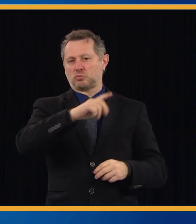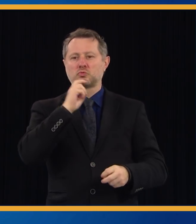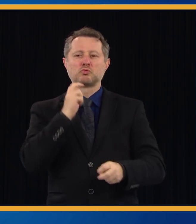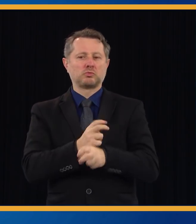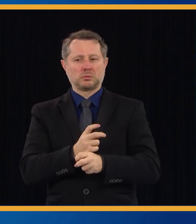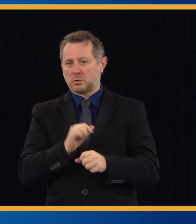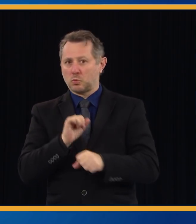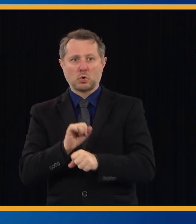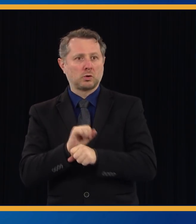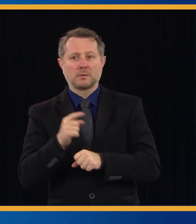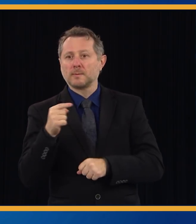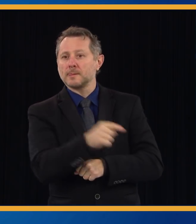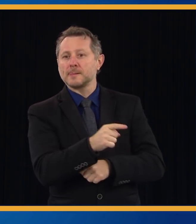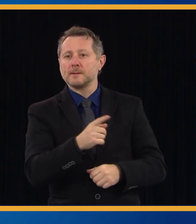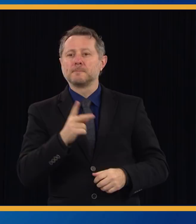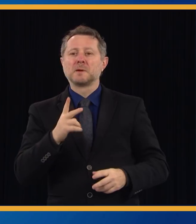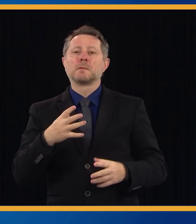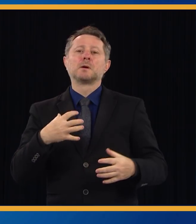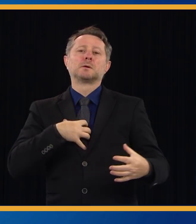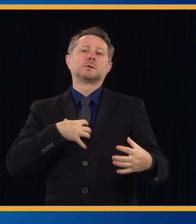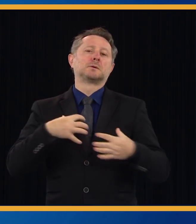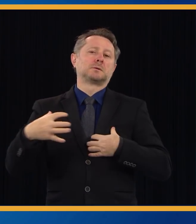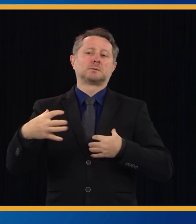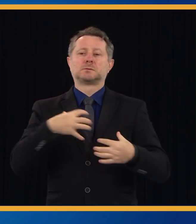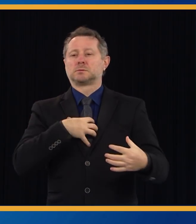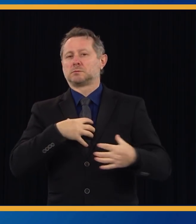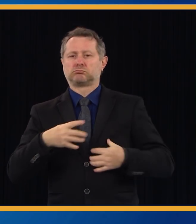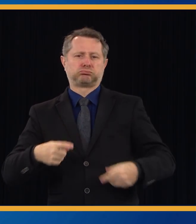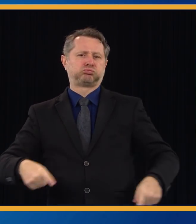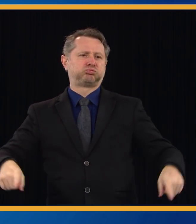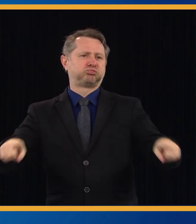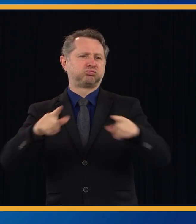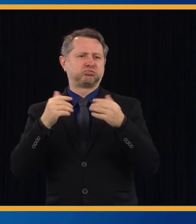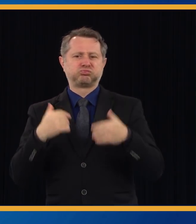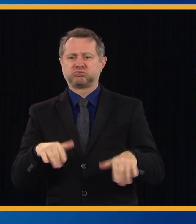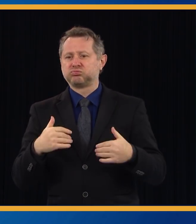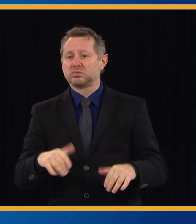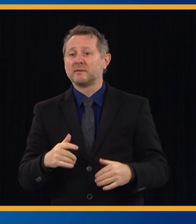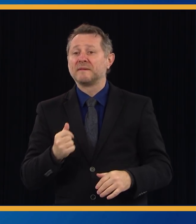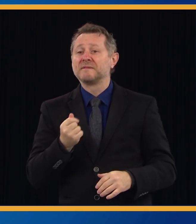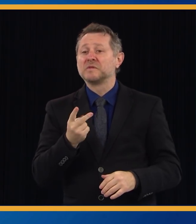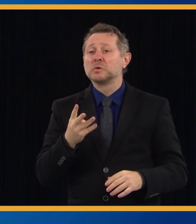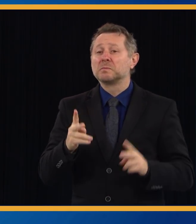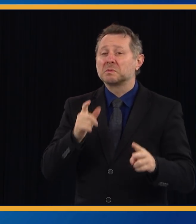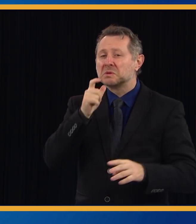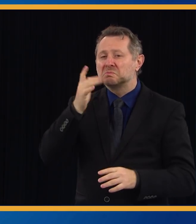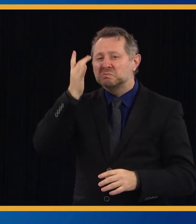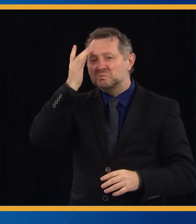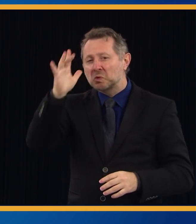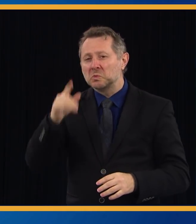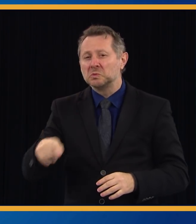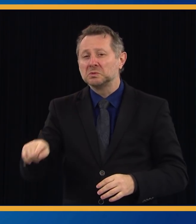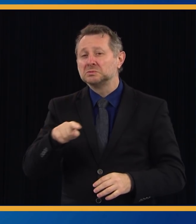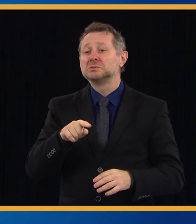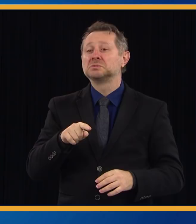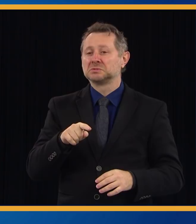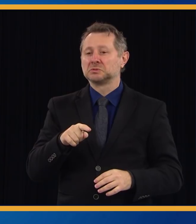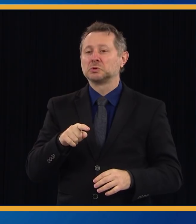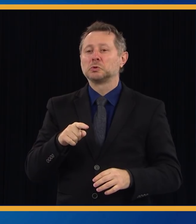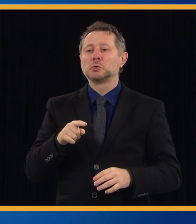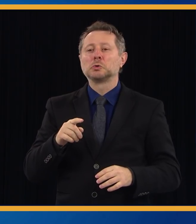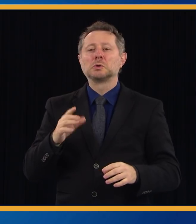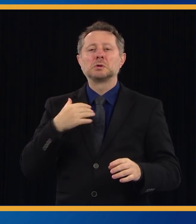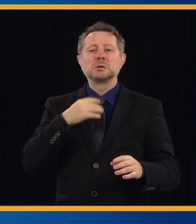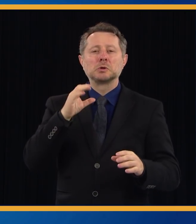I heard a lot of complaints. I get a few smart people, Cornell engineers,